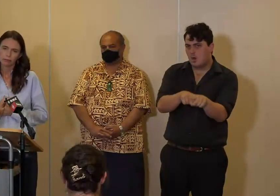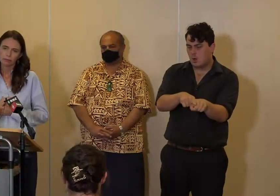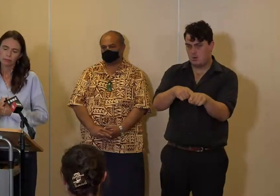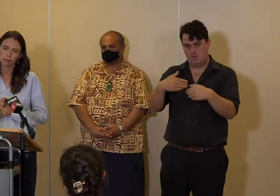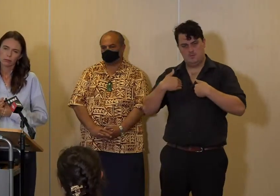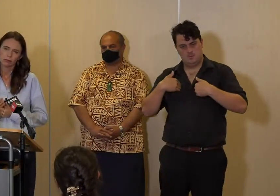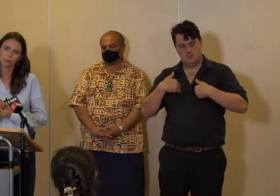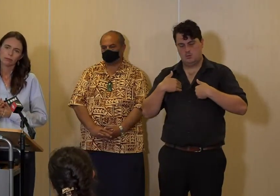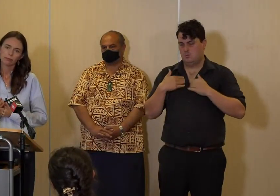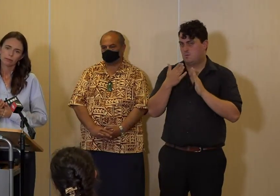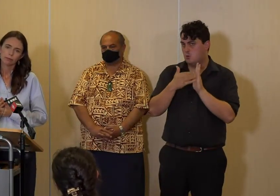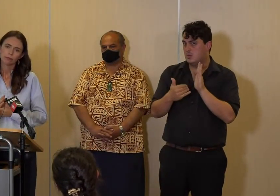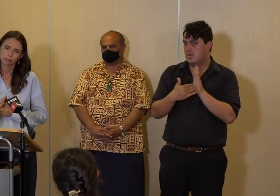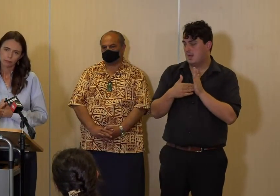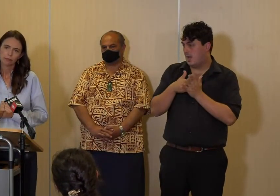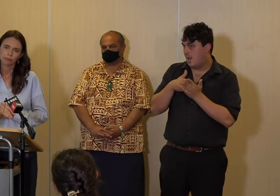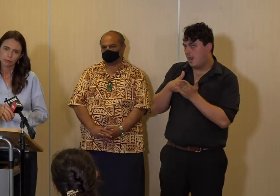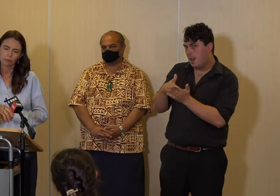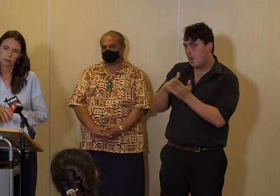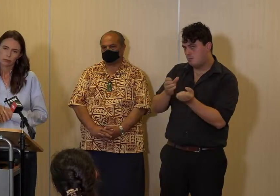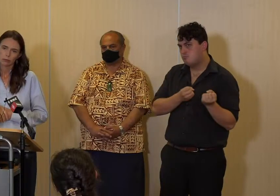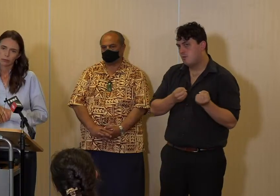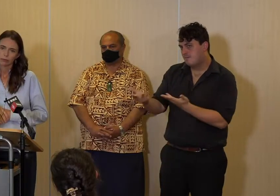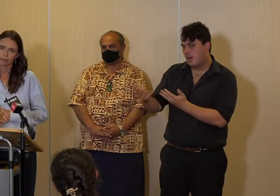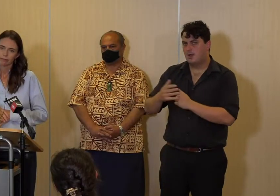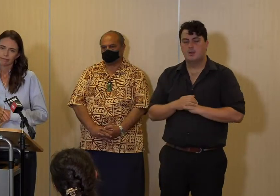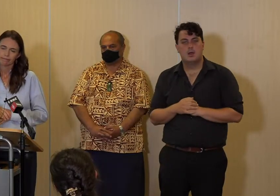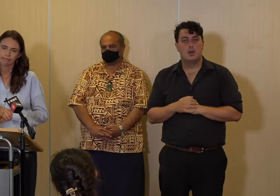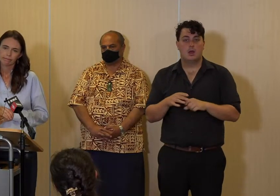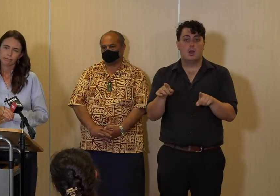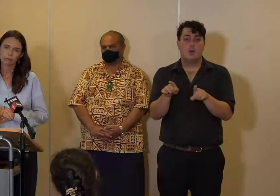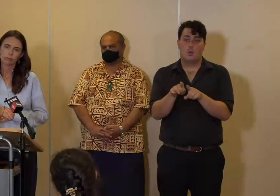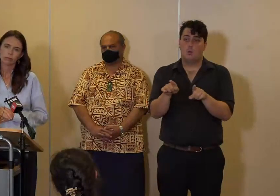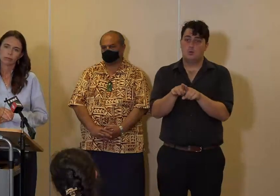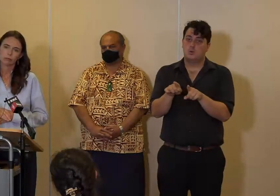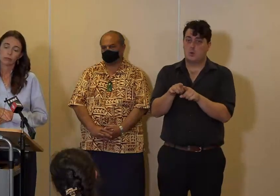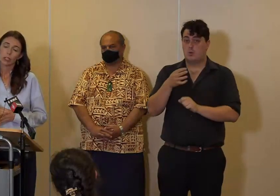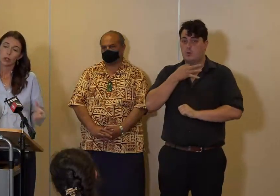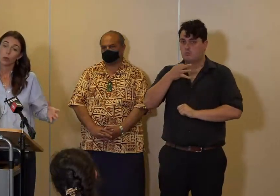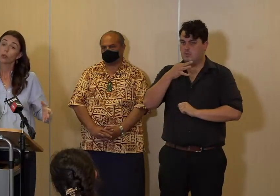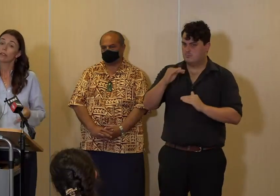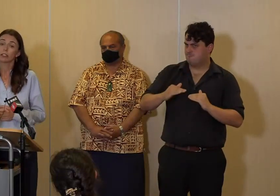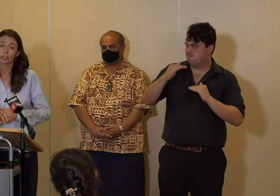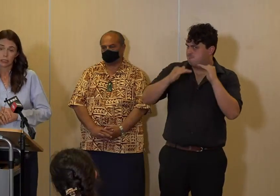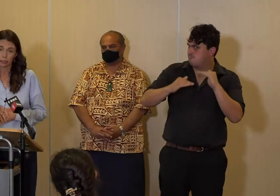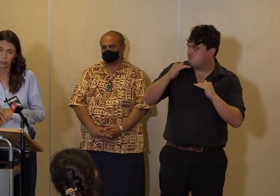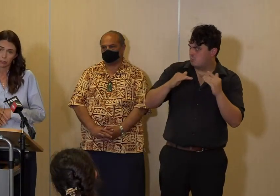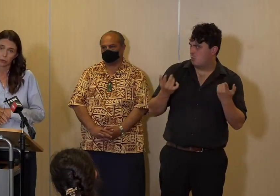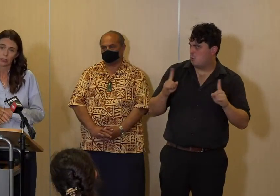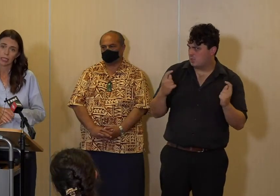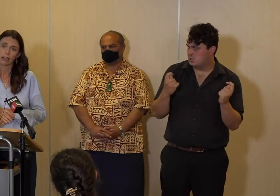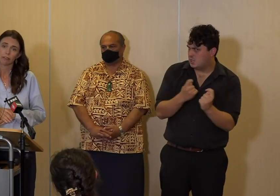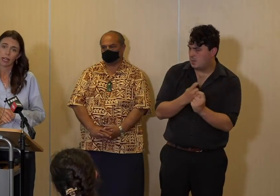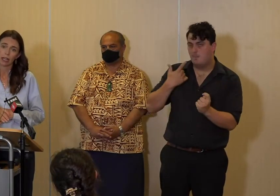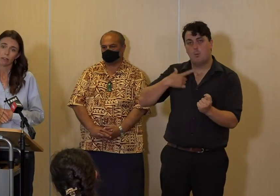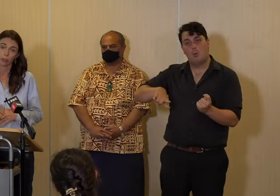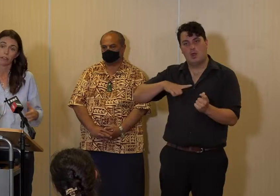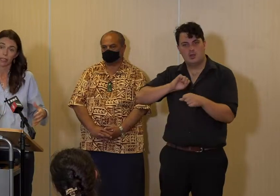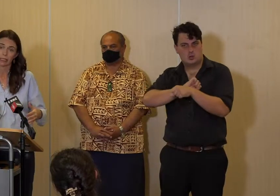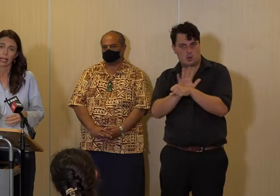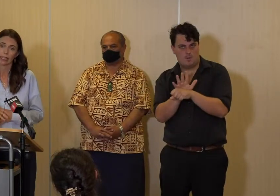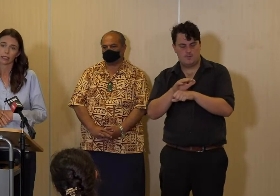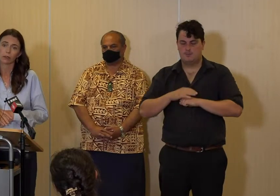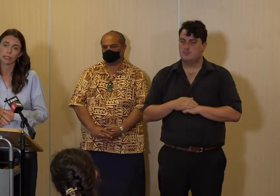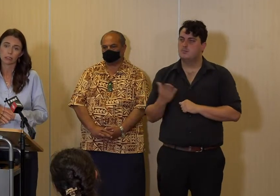Zealand provides? And how is any kind of rescue mission complicated by the current COVID situation? All of our New Zealand Defence Force staff are